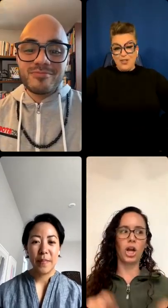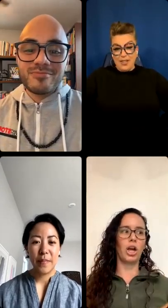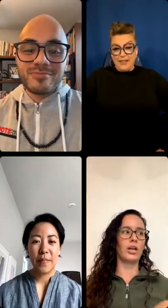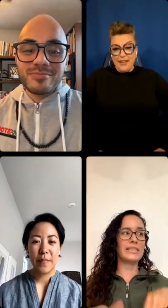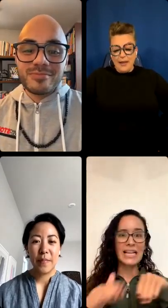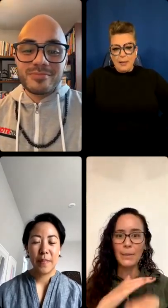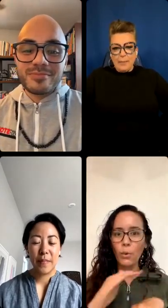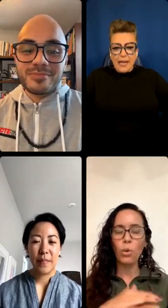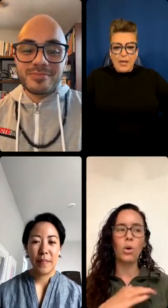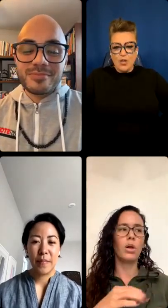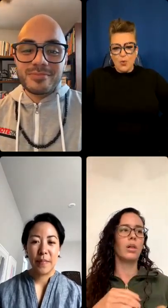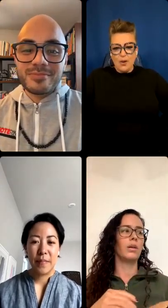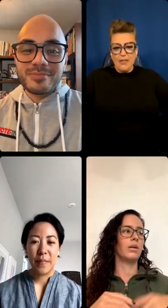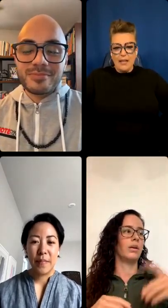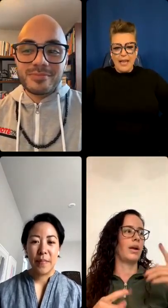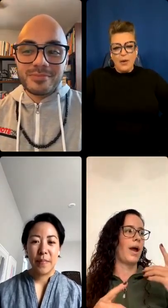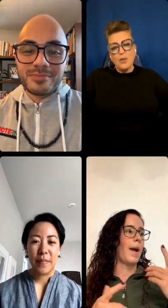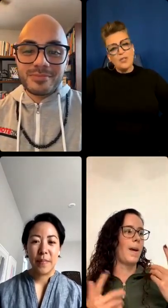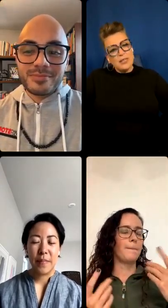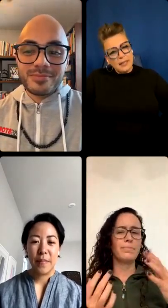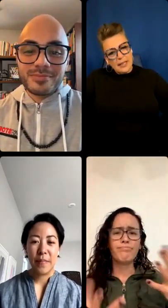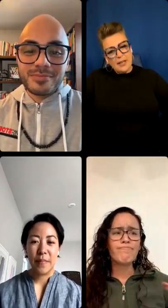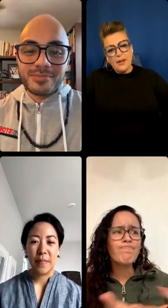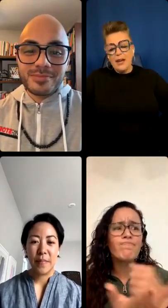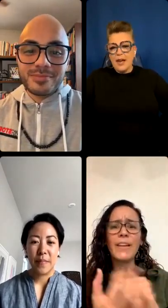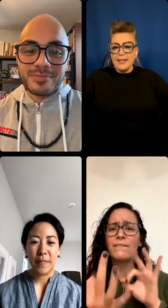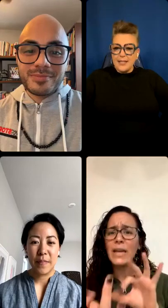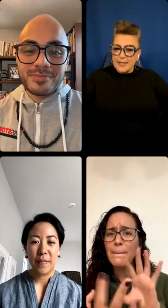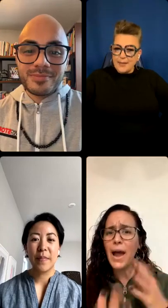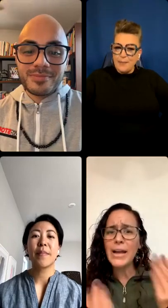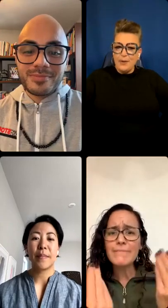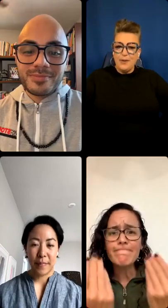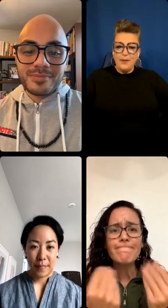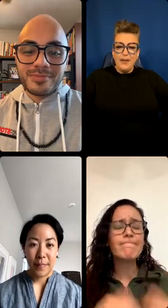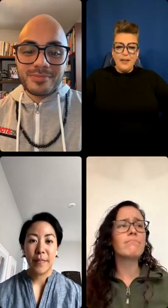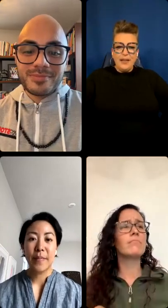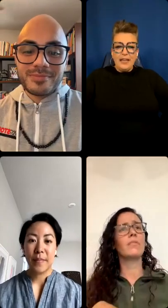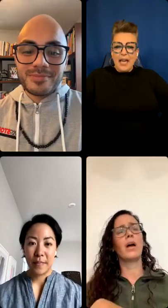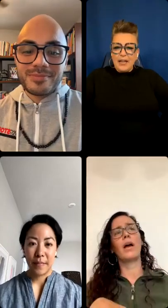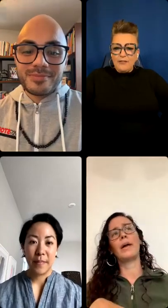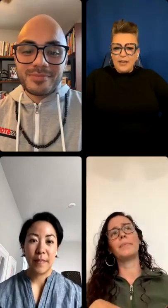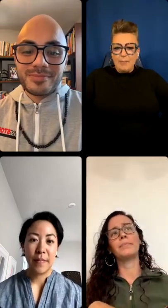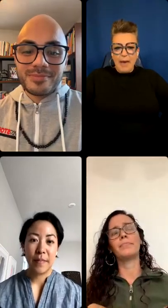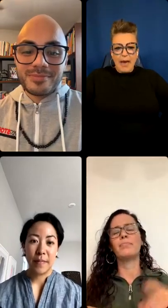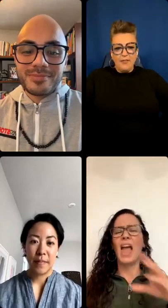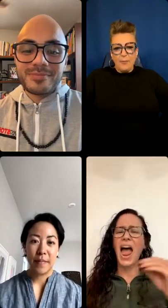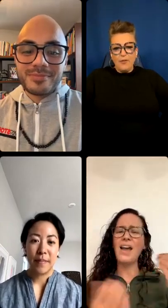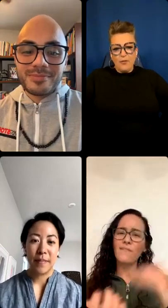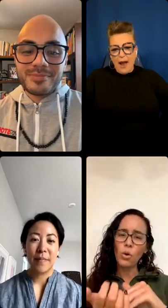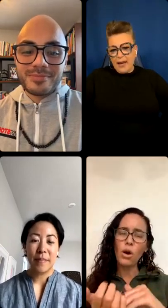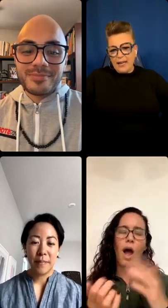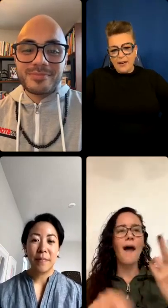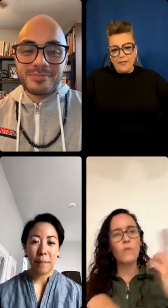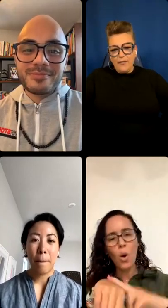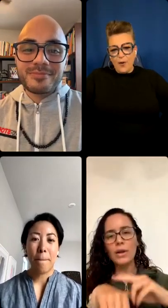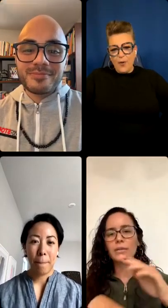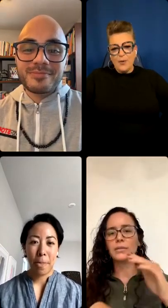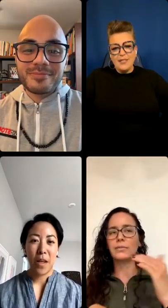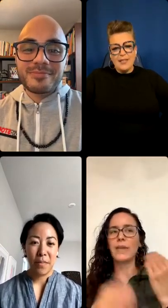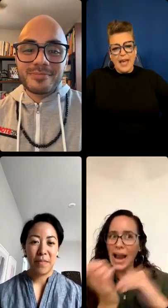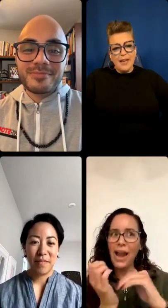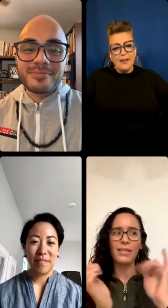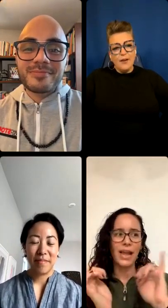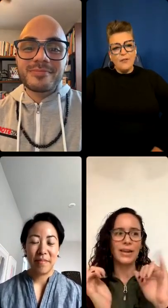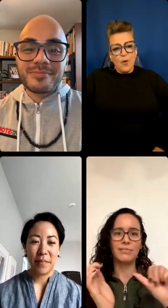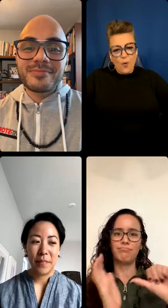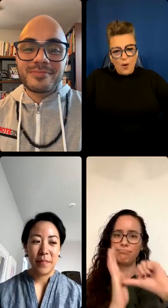can imagine. Making sure that language is clear, accessible, getting feedback from a variety of